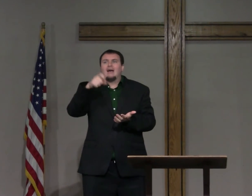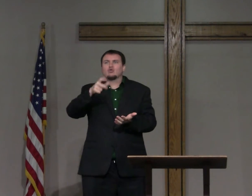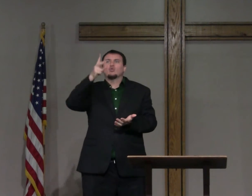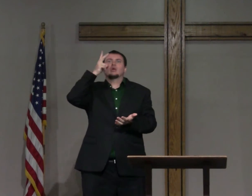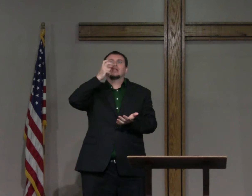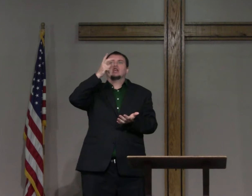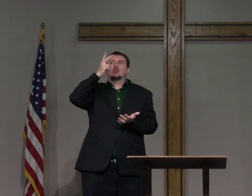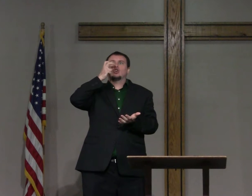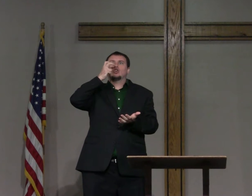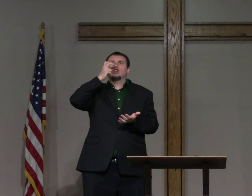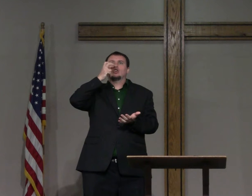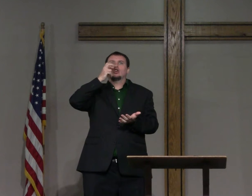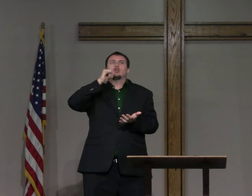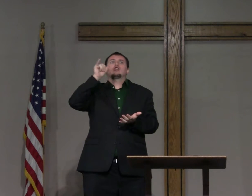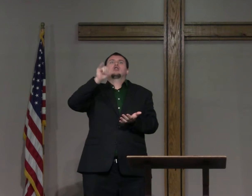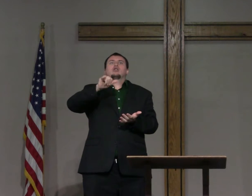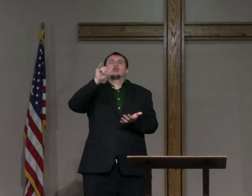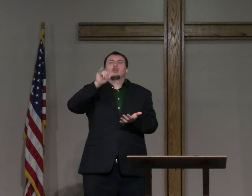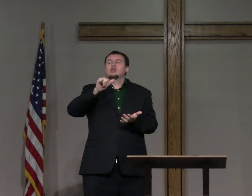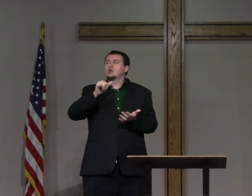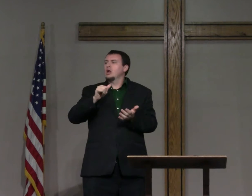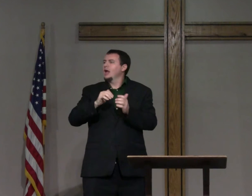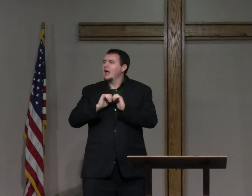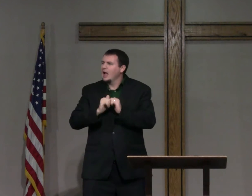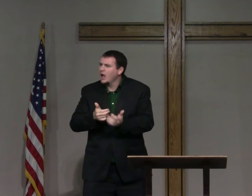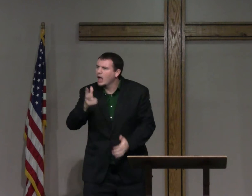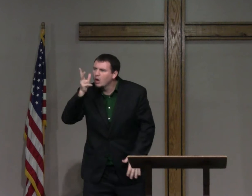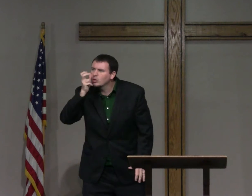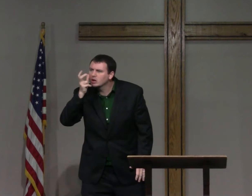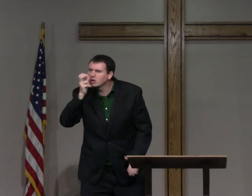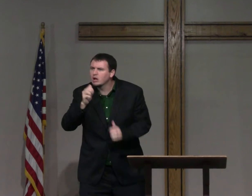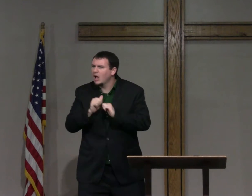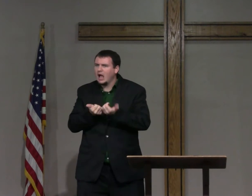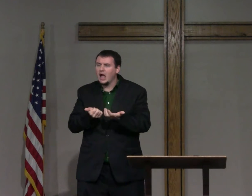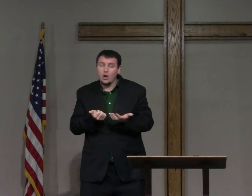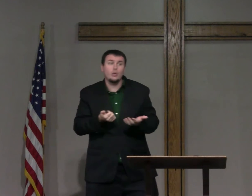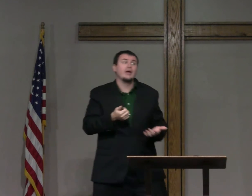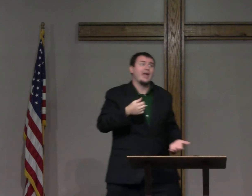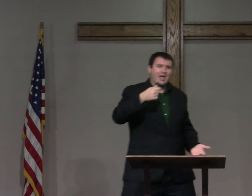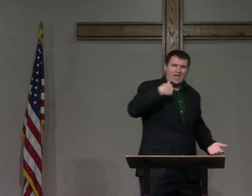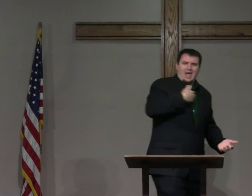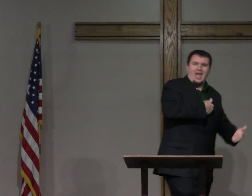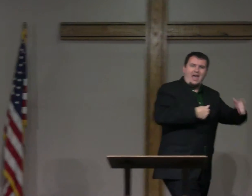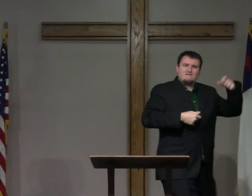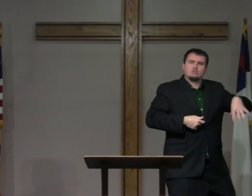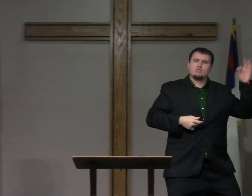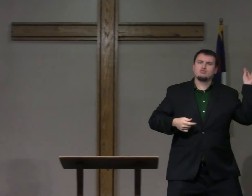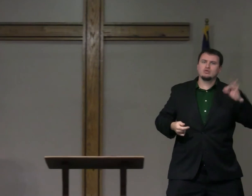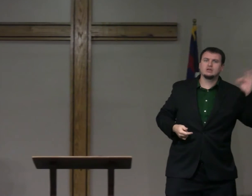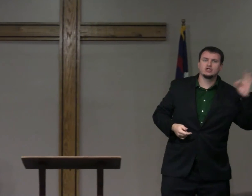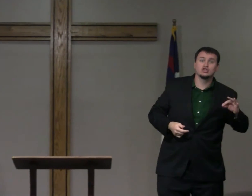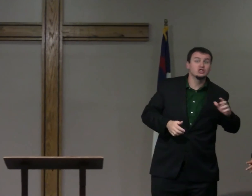If he doesn't know how, then how can he? But he has to hear about it. Well, how can he hear about